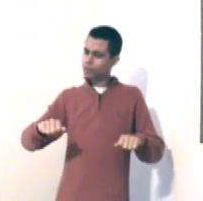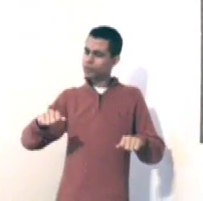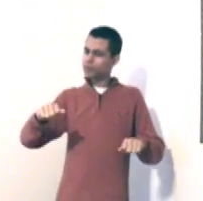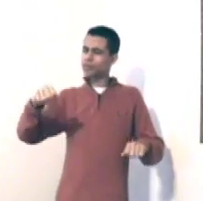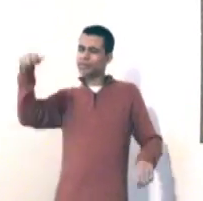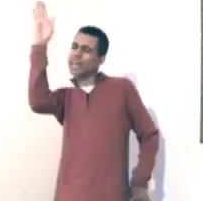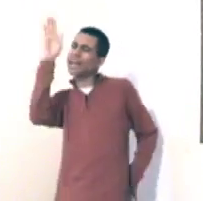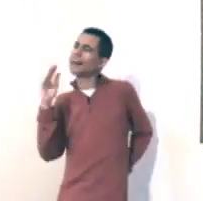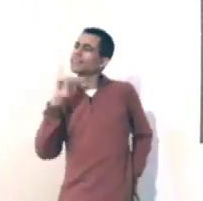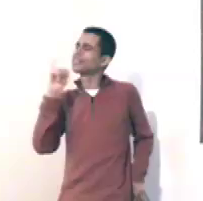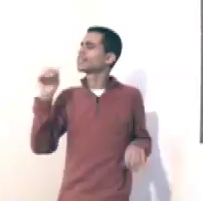able. God is able.